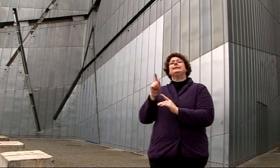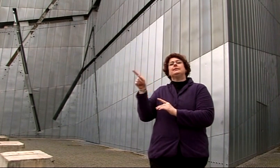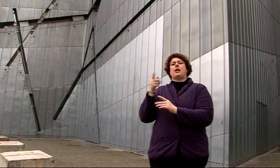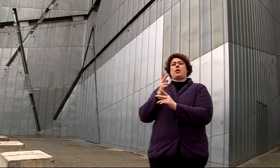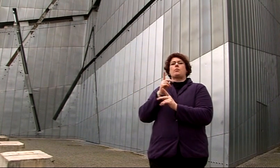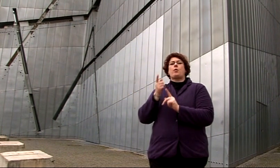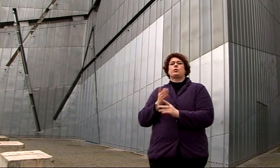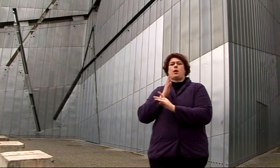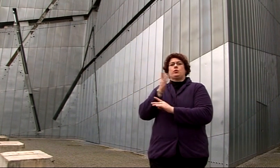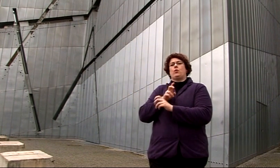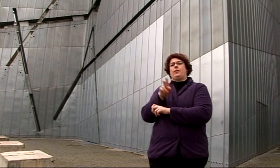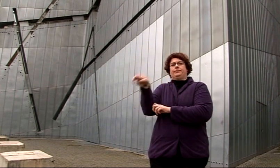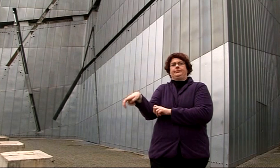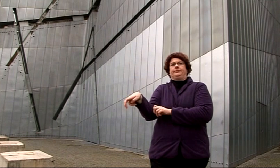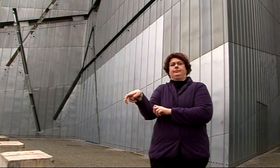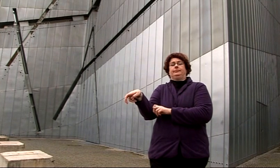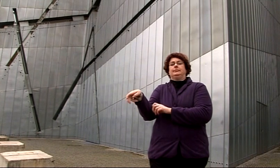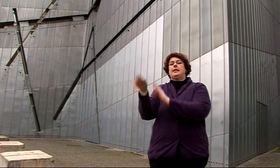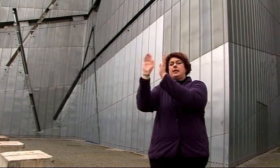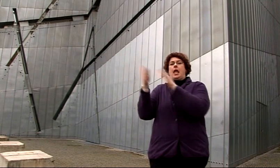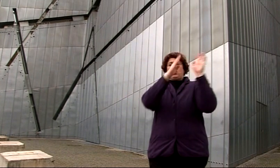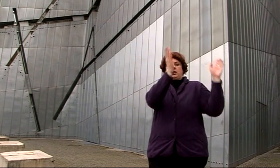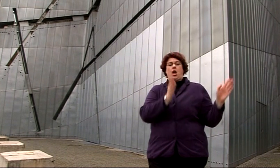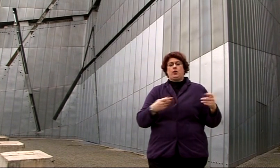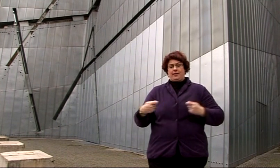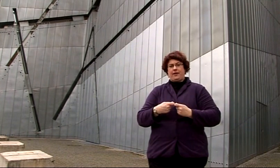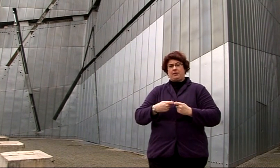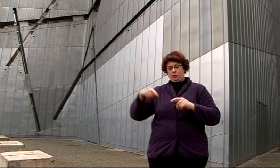a void of exposed concrete which joins the two houses.